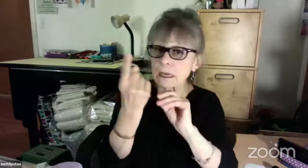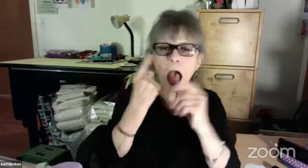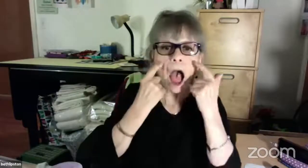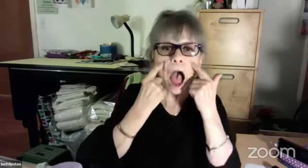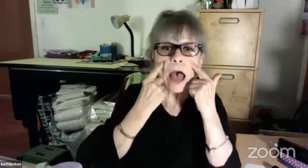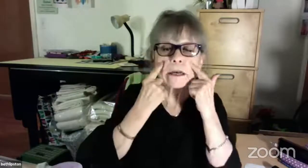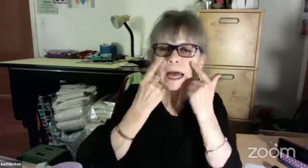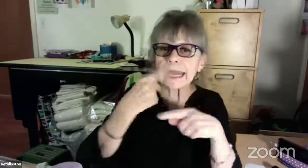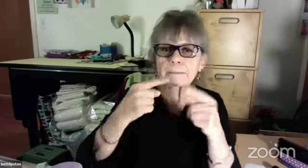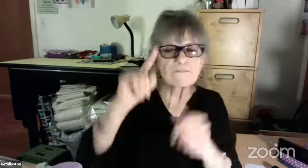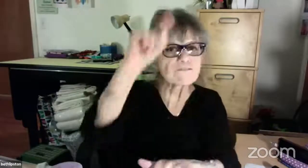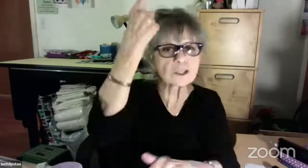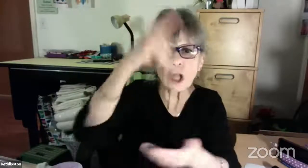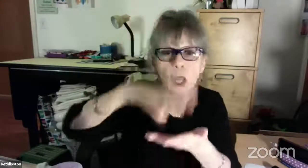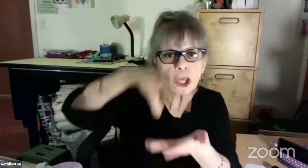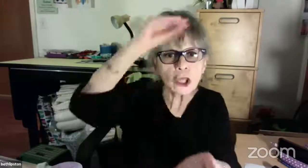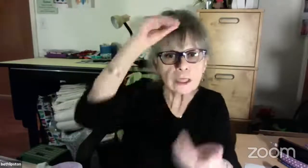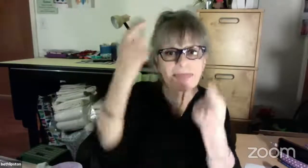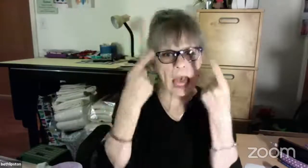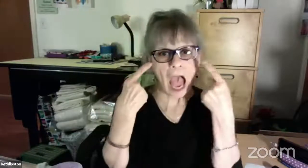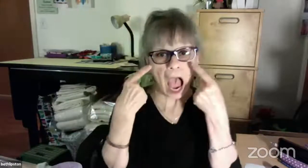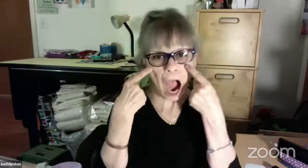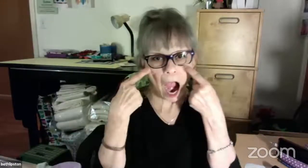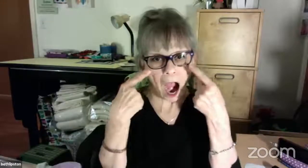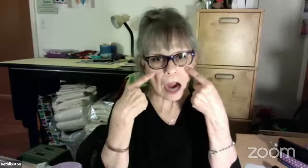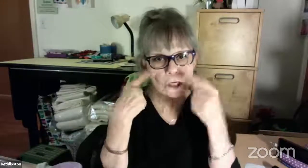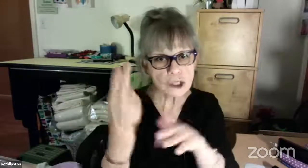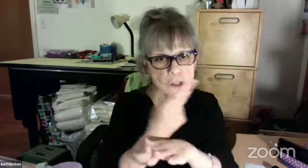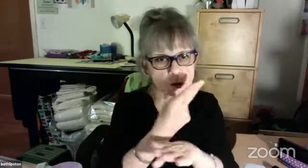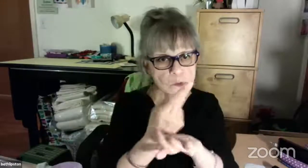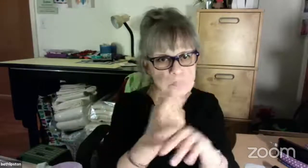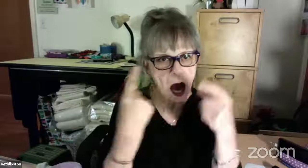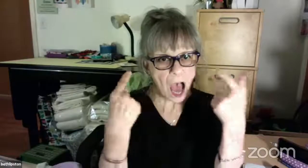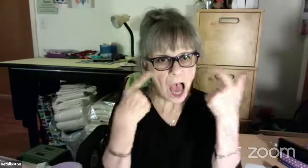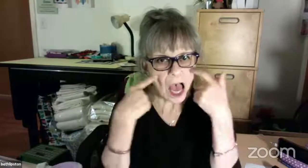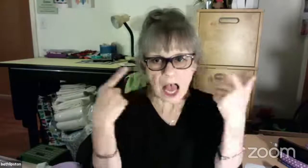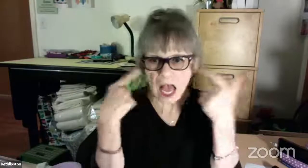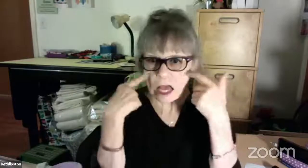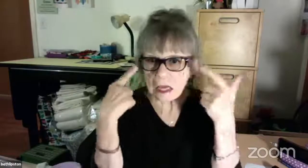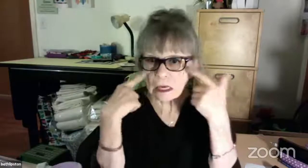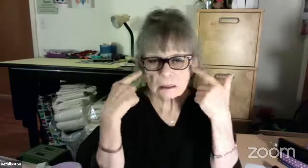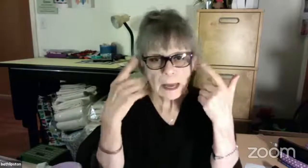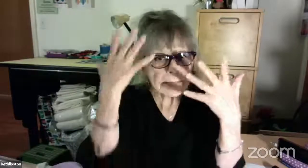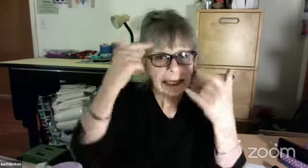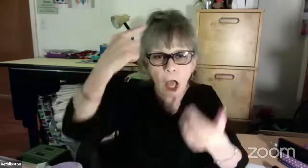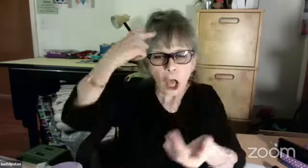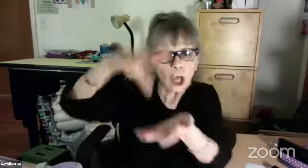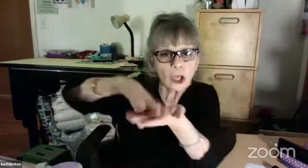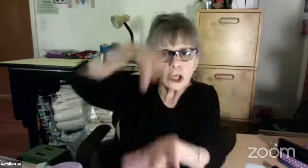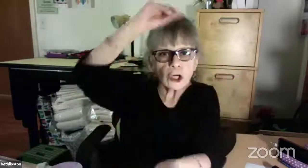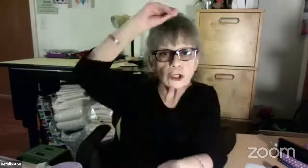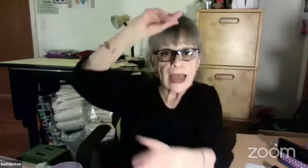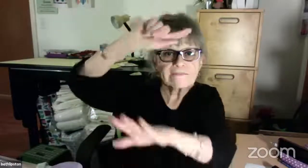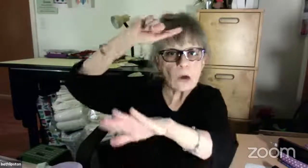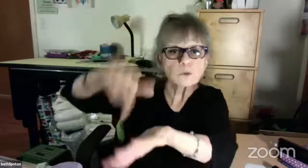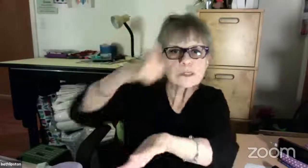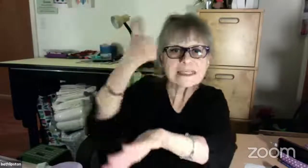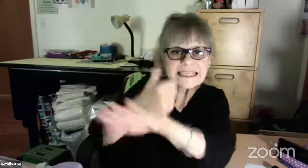through the eyes. The number one thing, that's the first thing that we learn through, is through our eyes. All visual. That's how we see